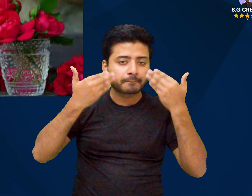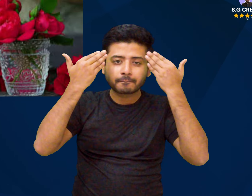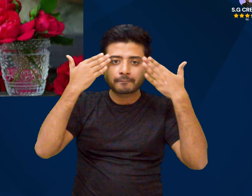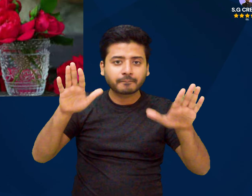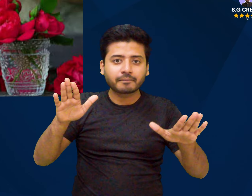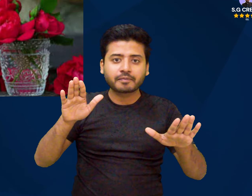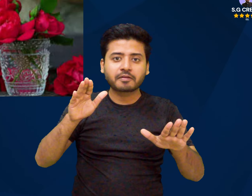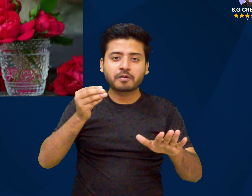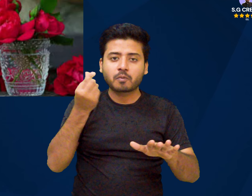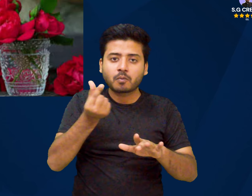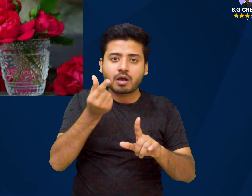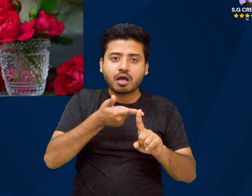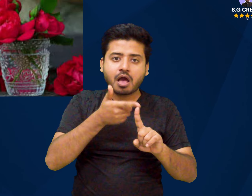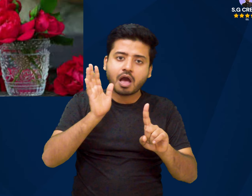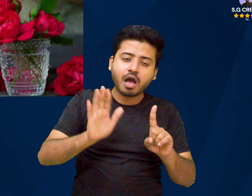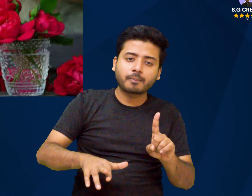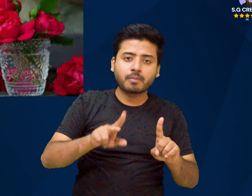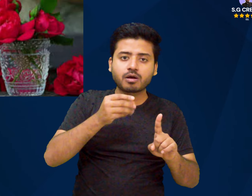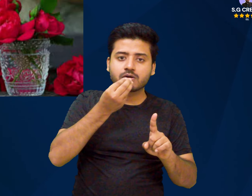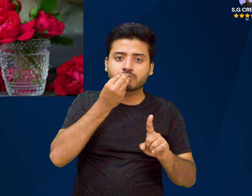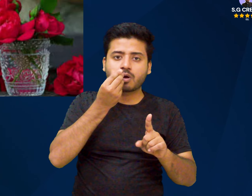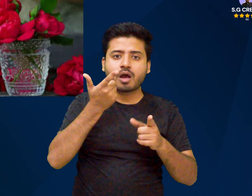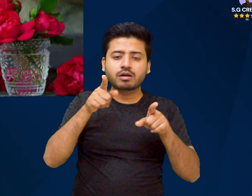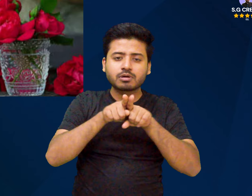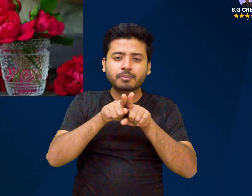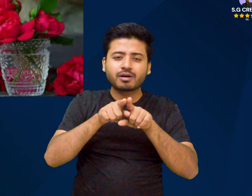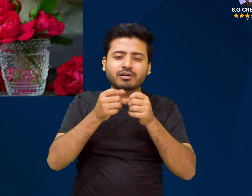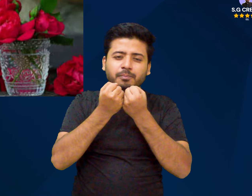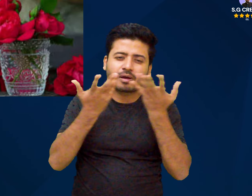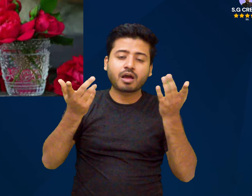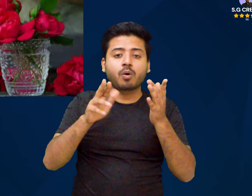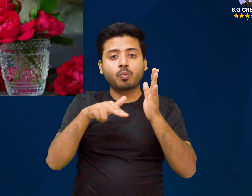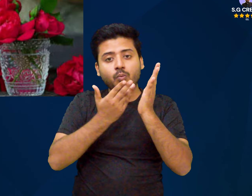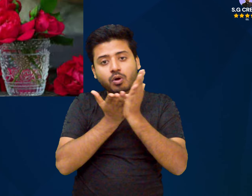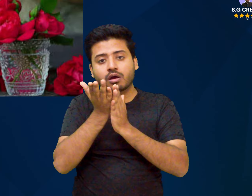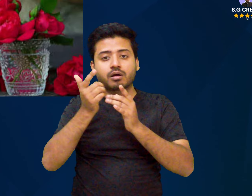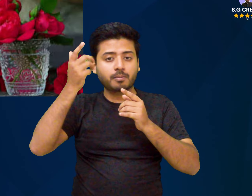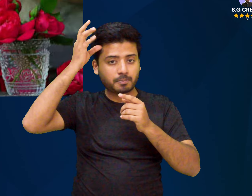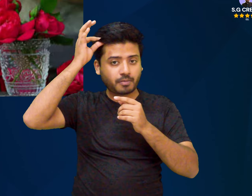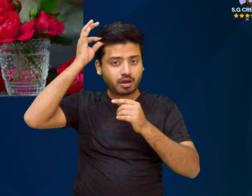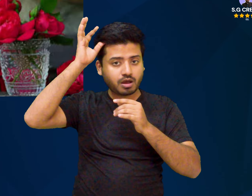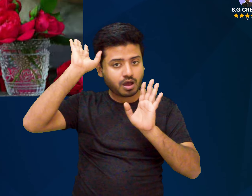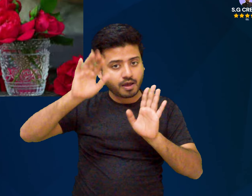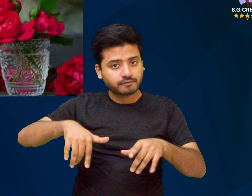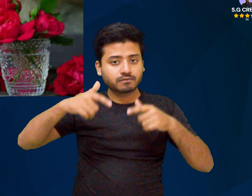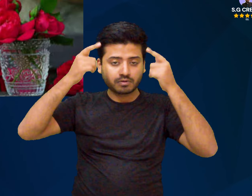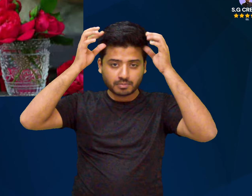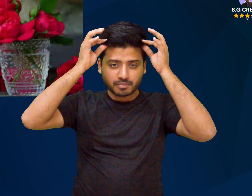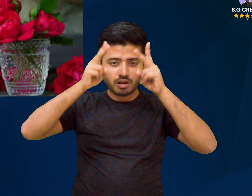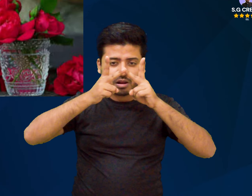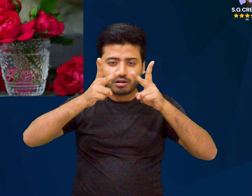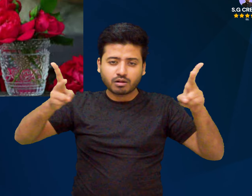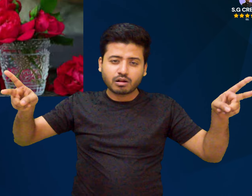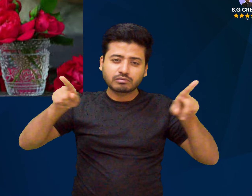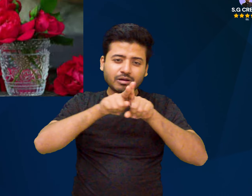betaine, which nourish the scalp and hair follicles. Balances pH levels. Its slightly acidic pH can help balance the